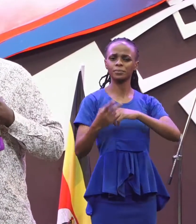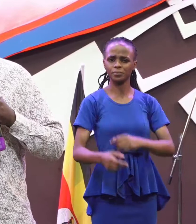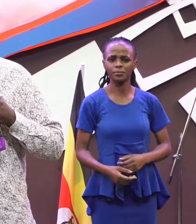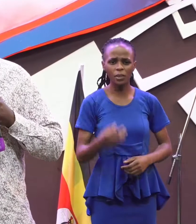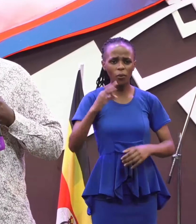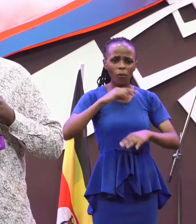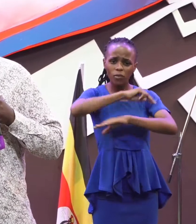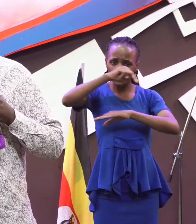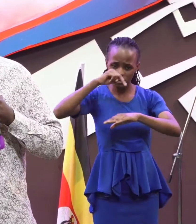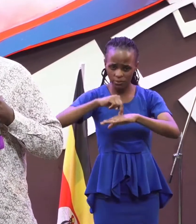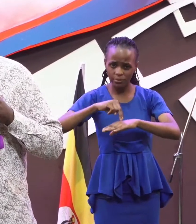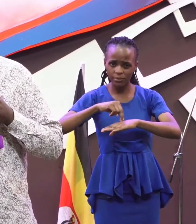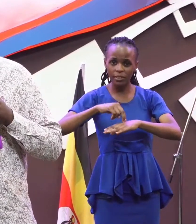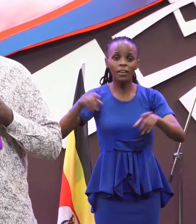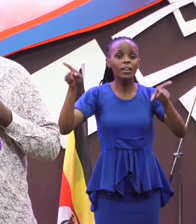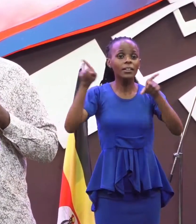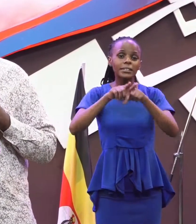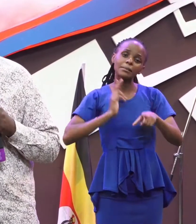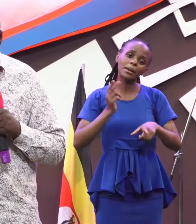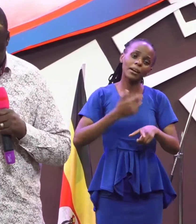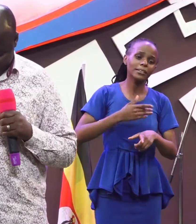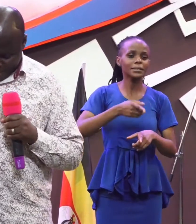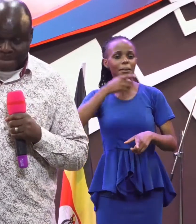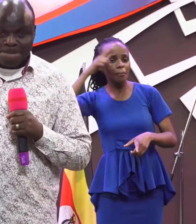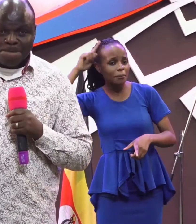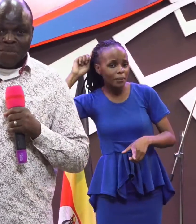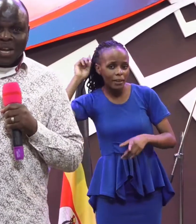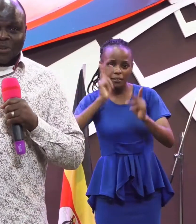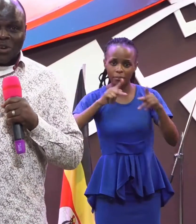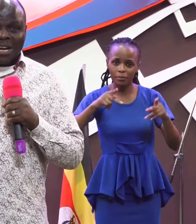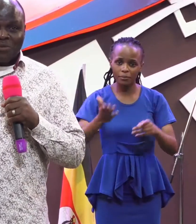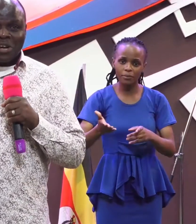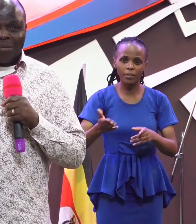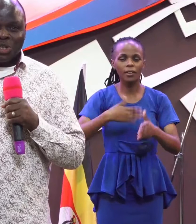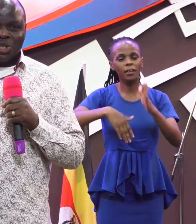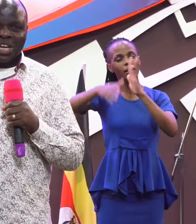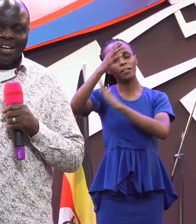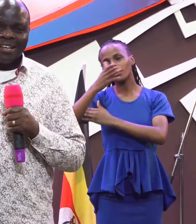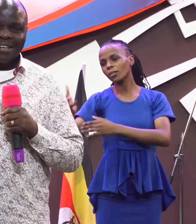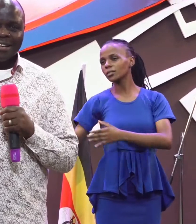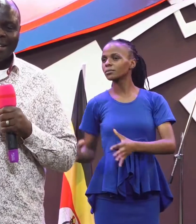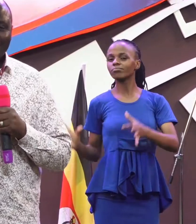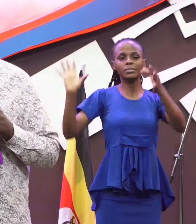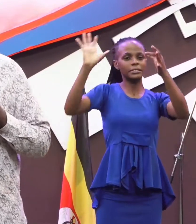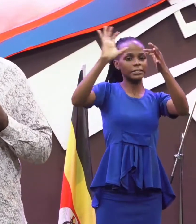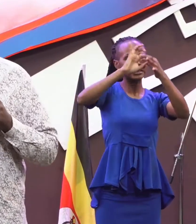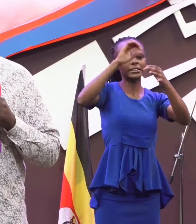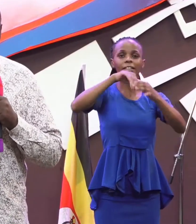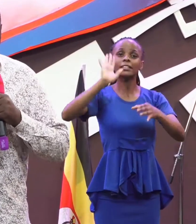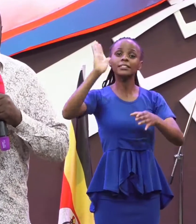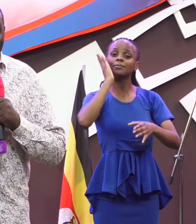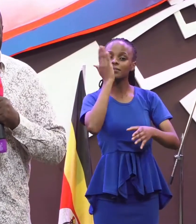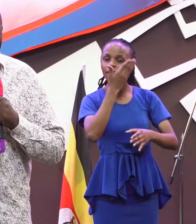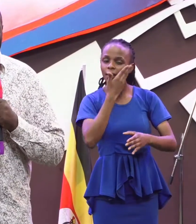the revelation of nations. Even with the black men, the Lord brought us into his